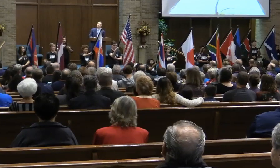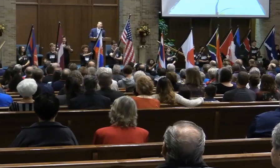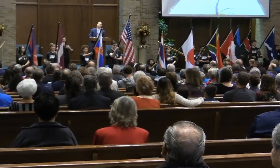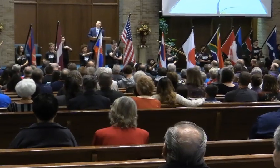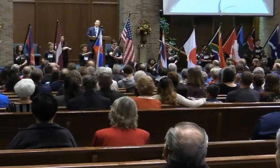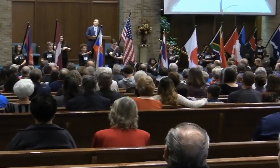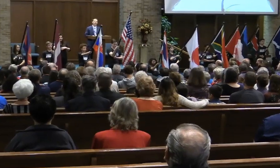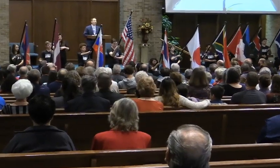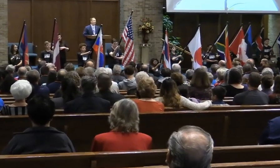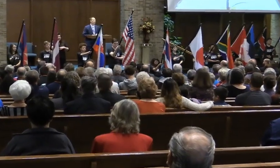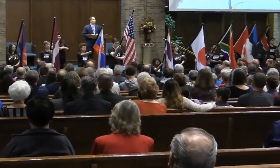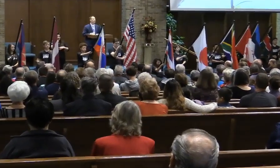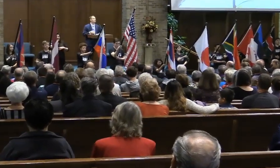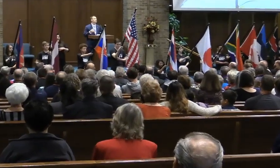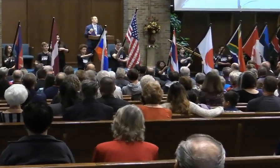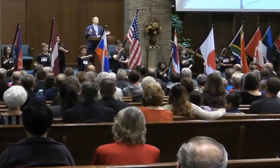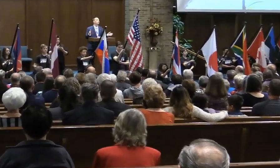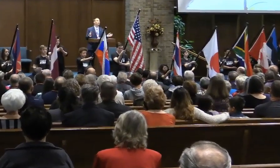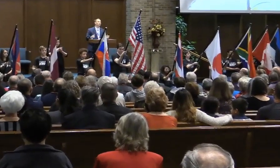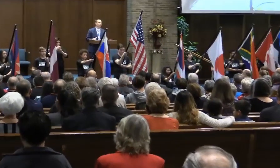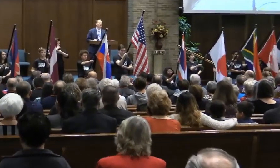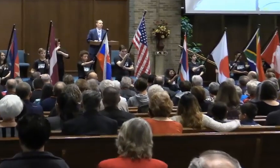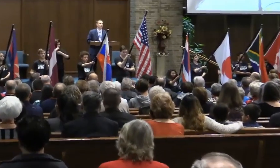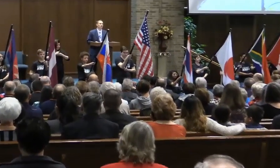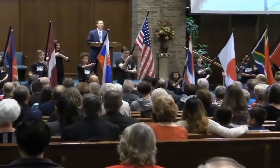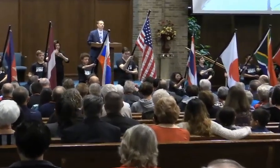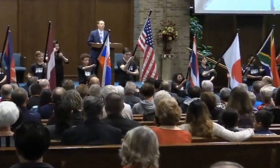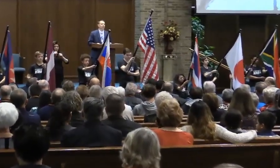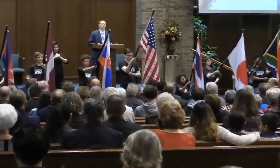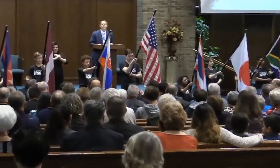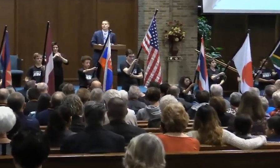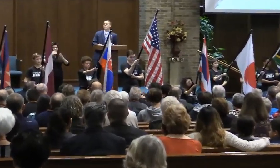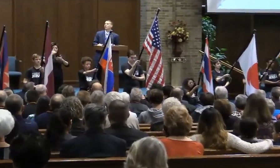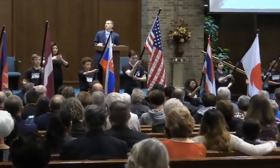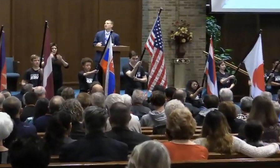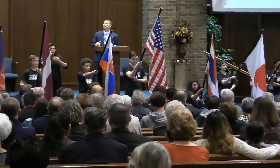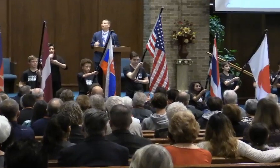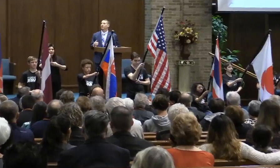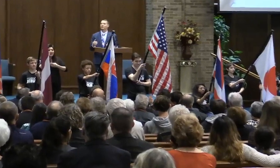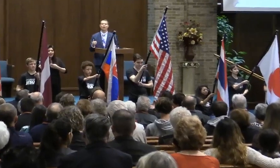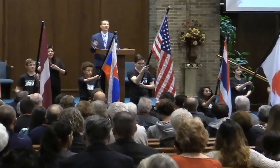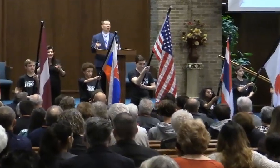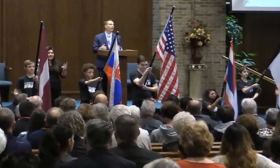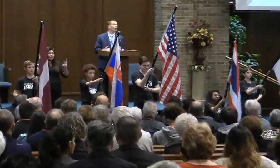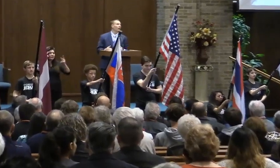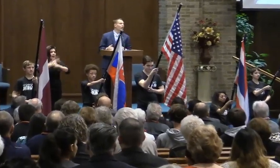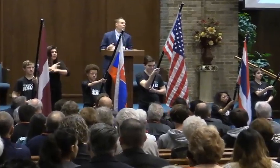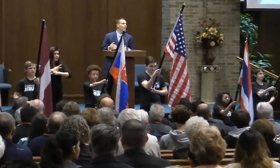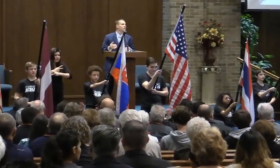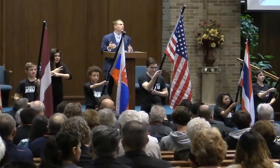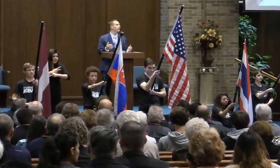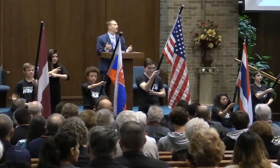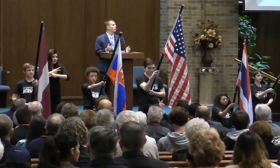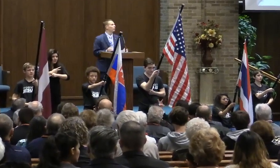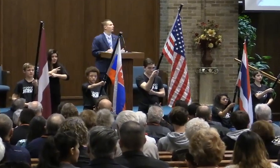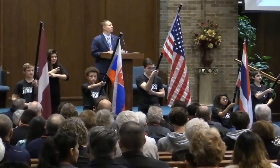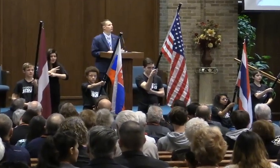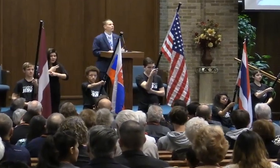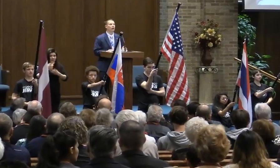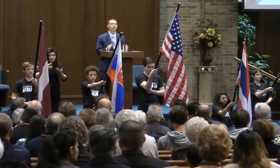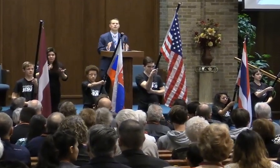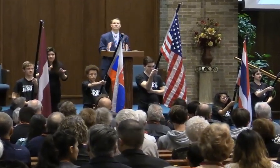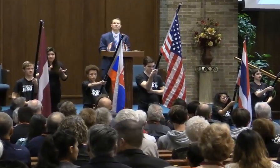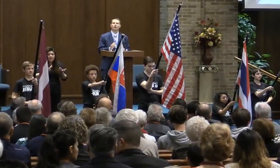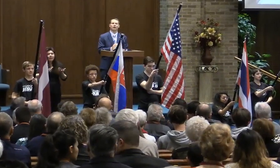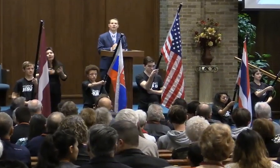you imagine what it would be like if that was even doubled? And it's super simple to double that. All we have to do is invite more